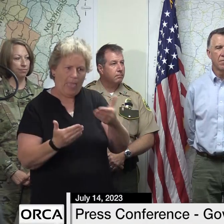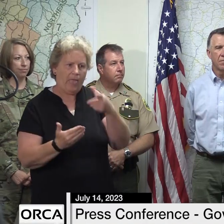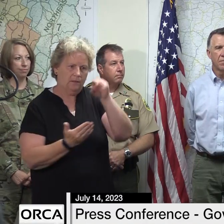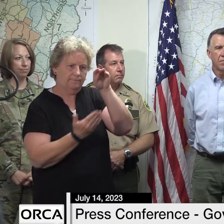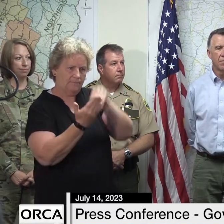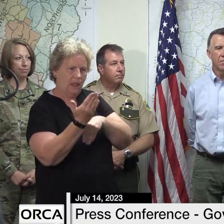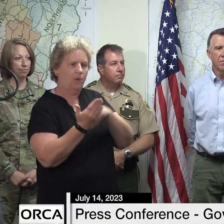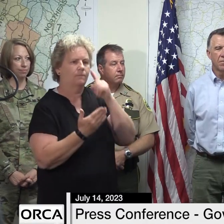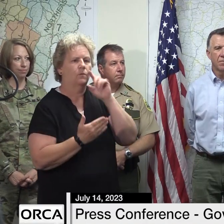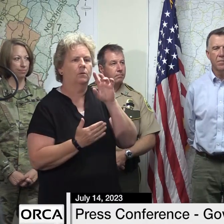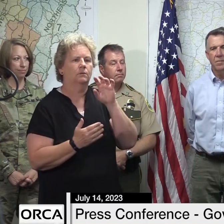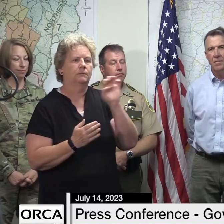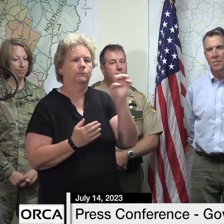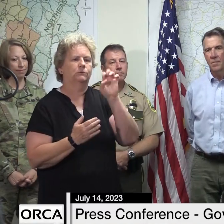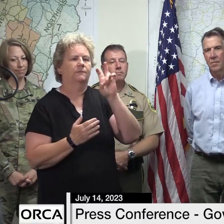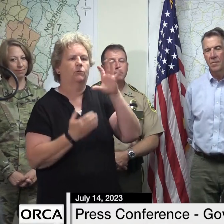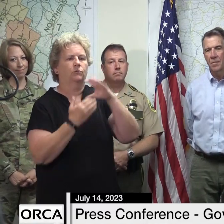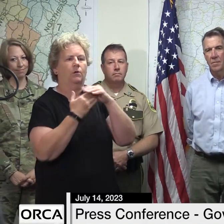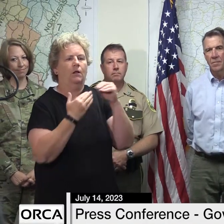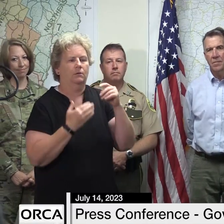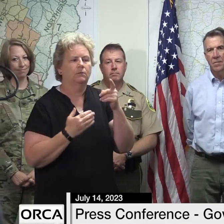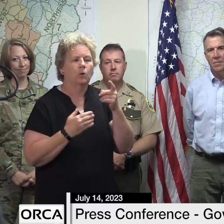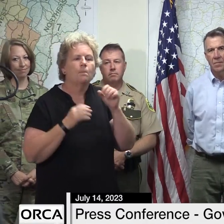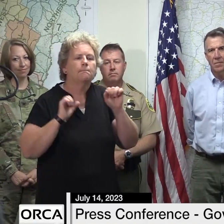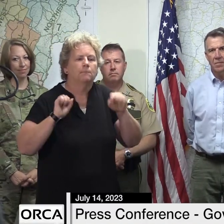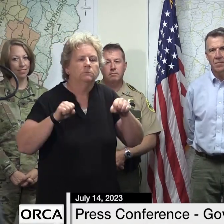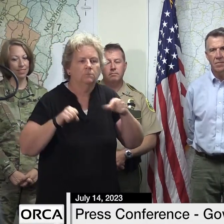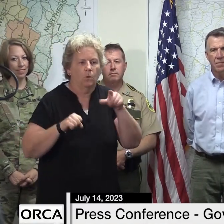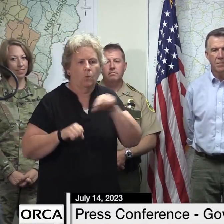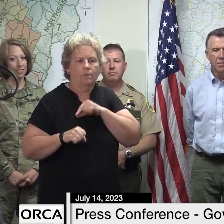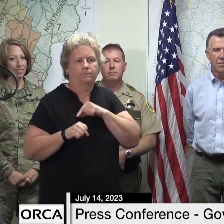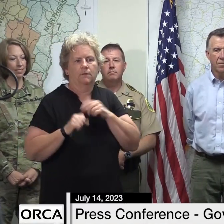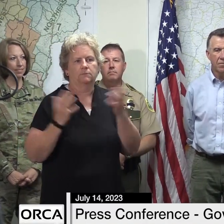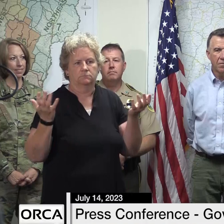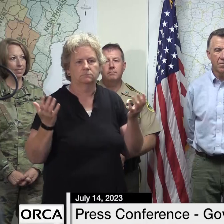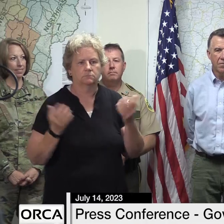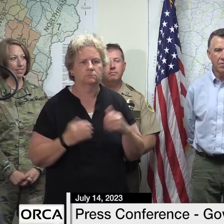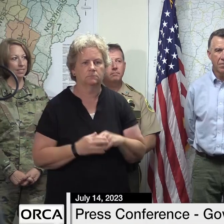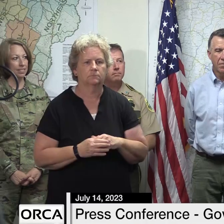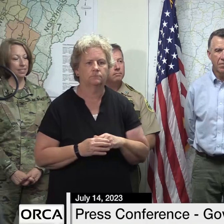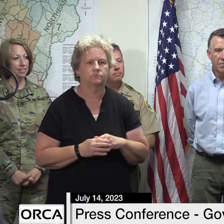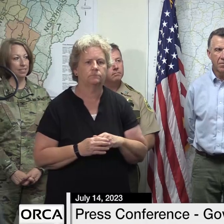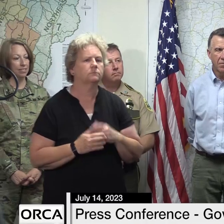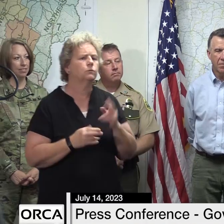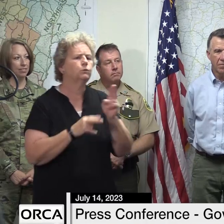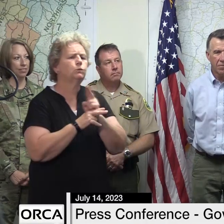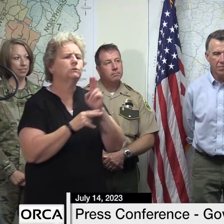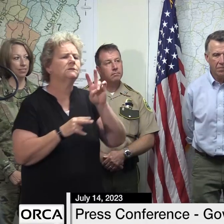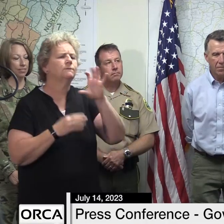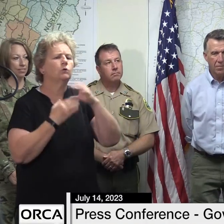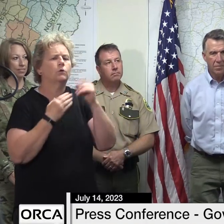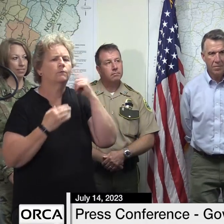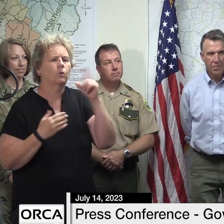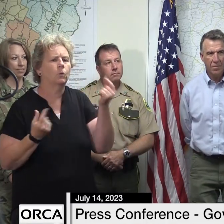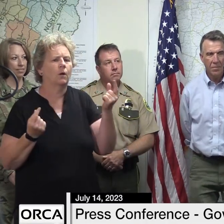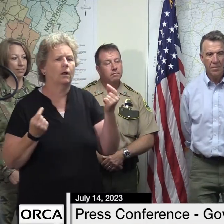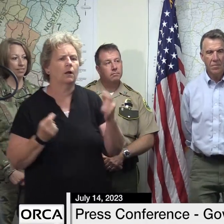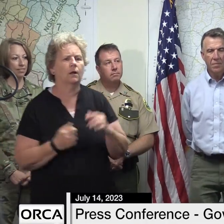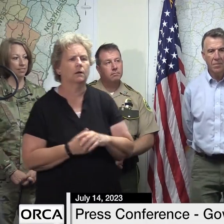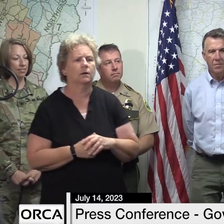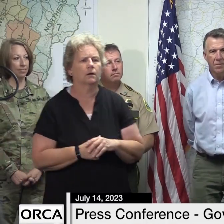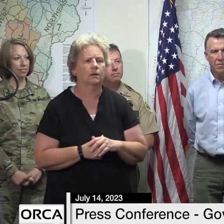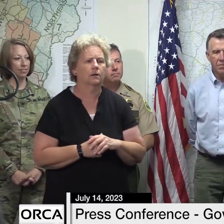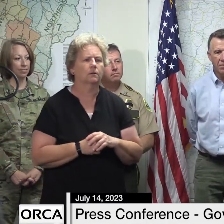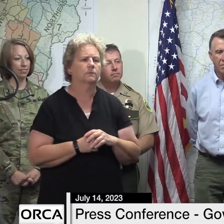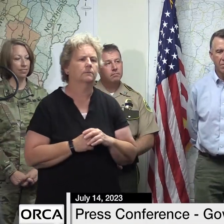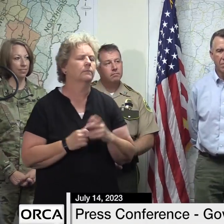they could potentially be eligible for that assistance. Right. And what can that be used for? It's intended to be used for any critical